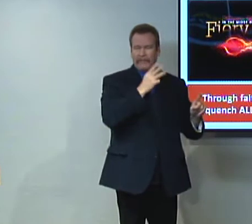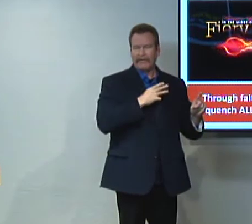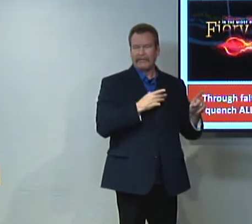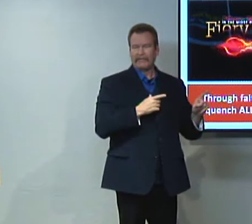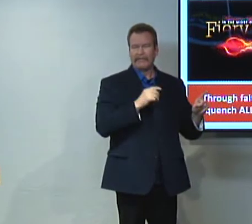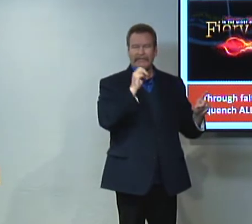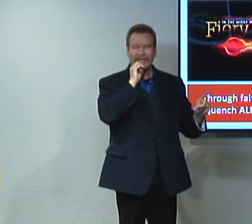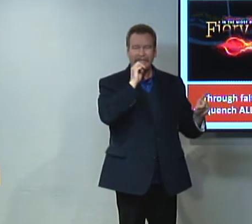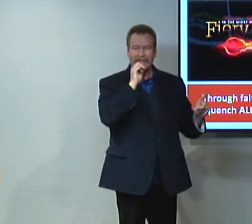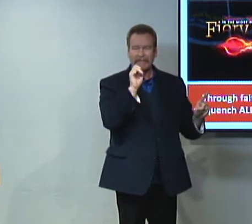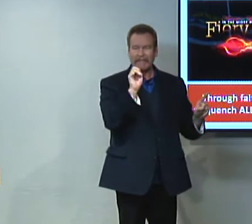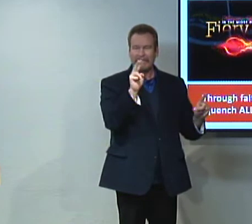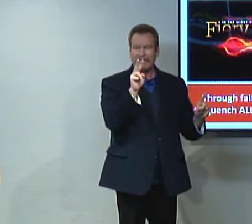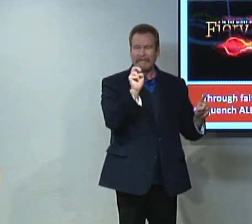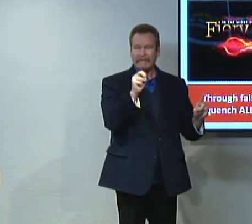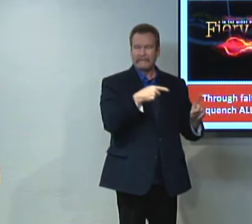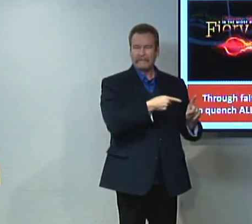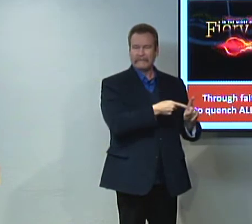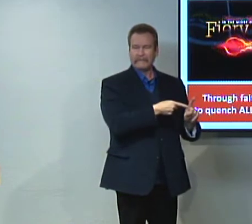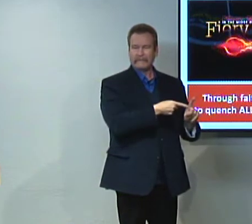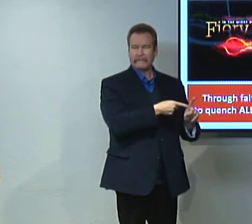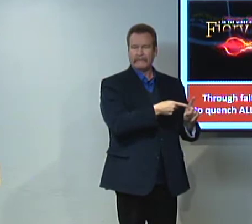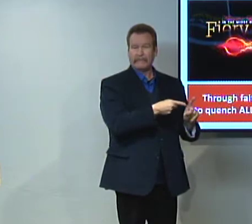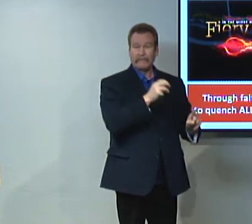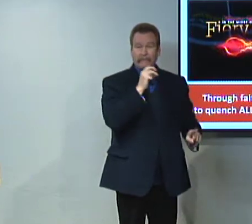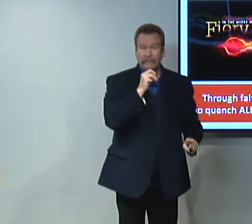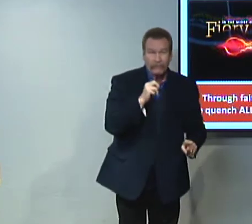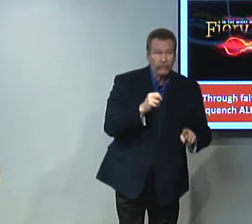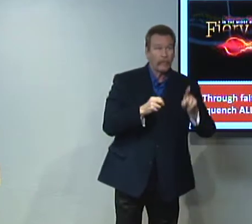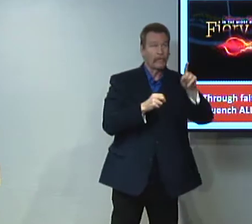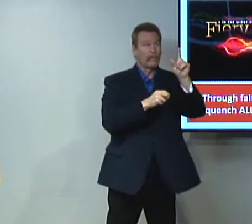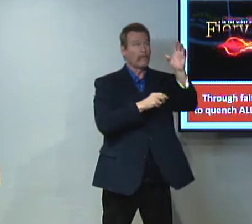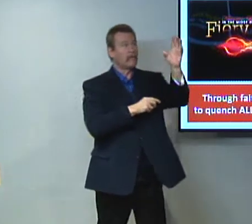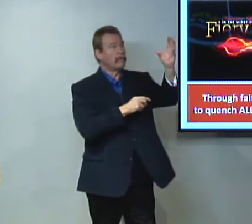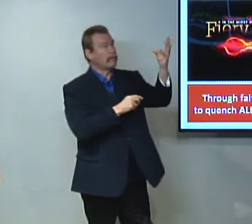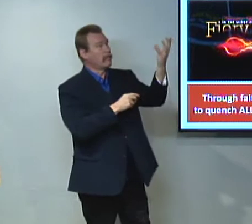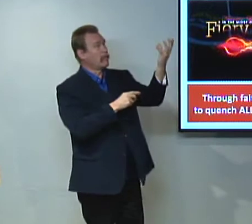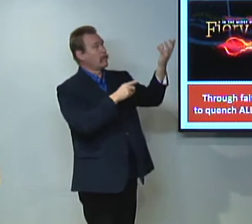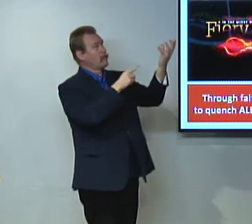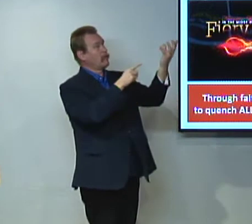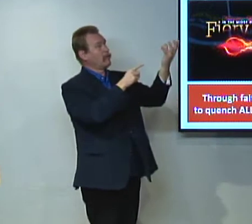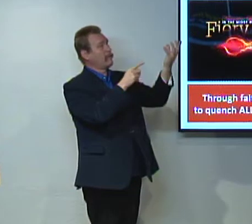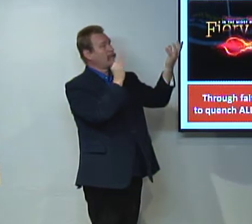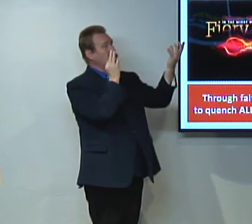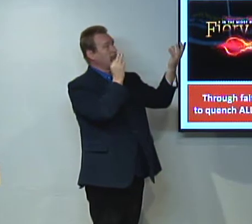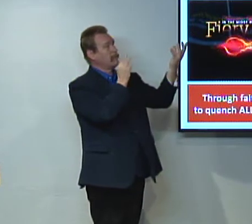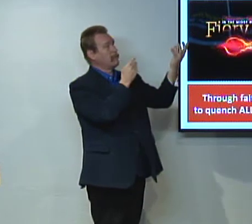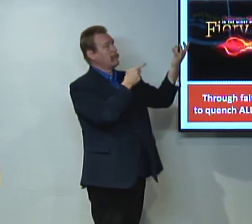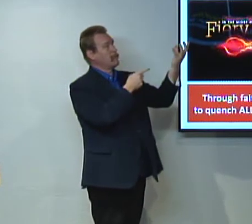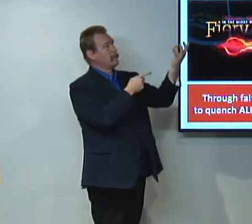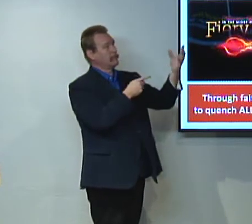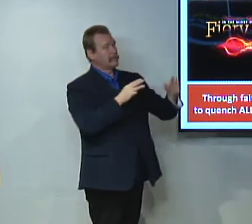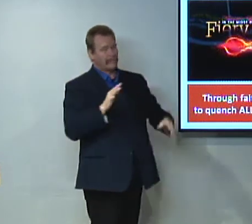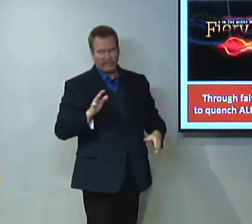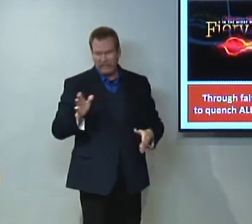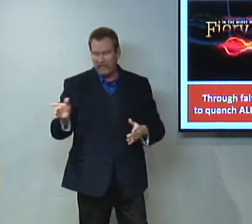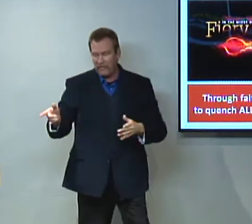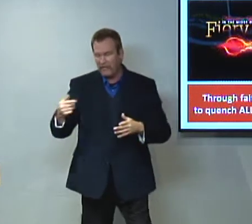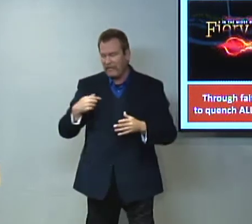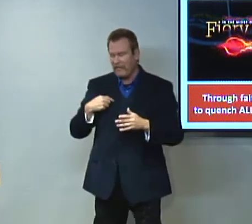The devil uses everything that he has. And it goes all the way back to Eve. When Eve saw the fruit, and she desired the